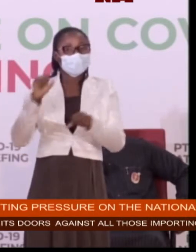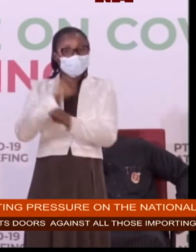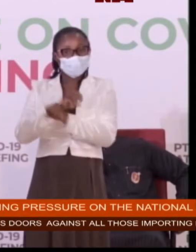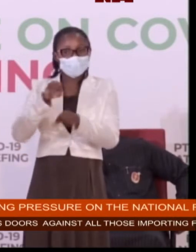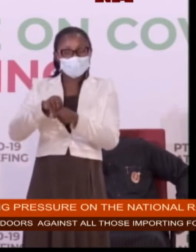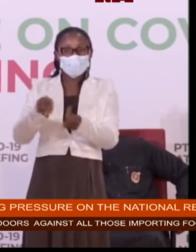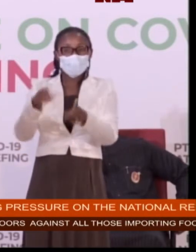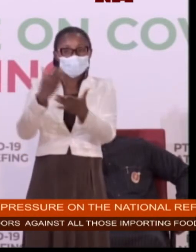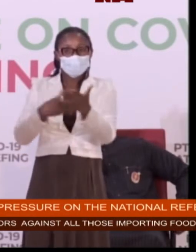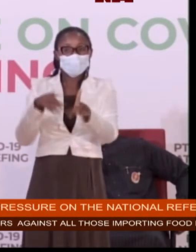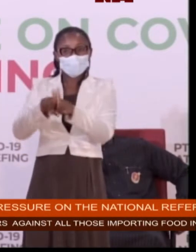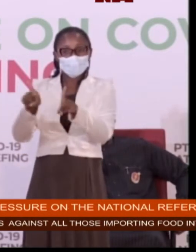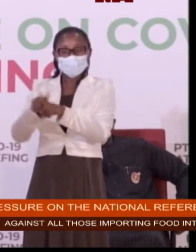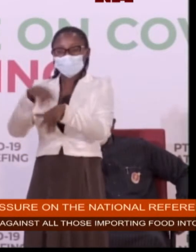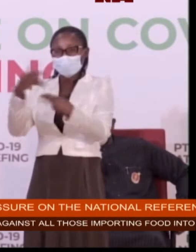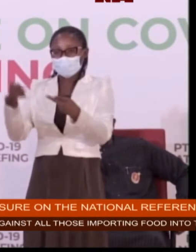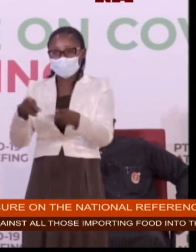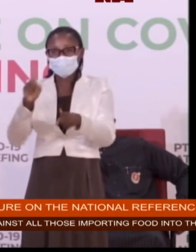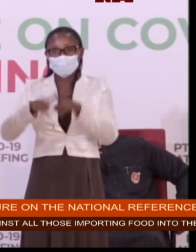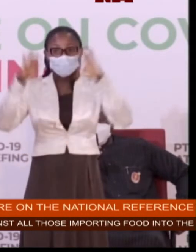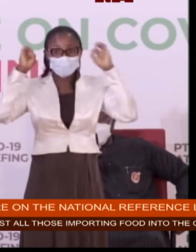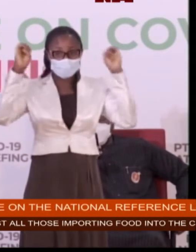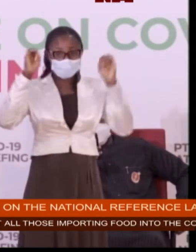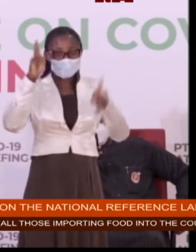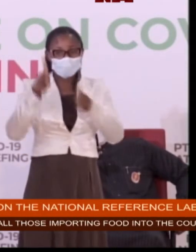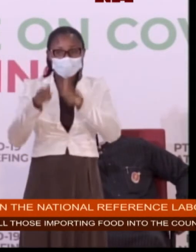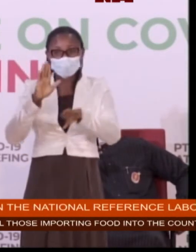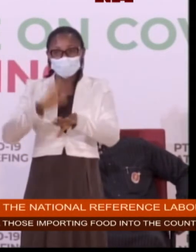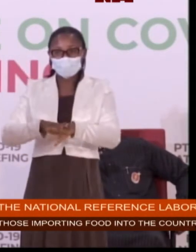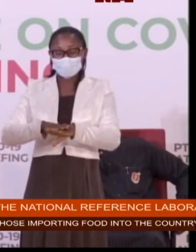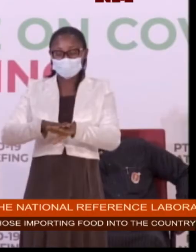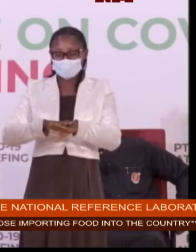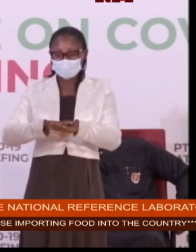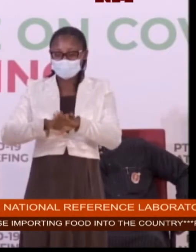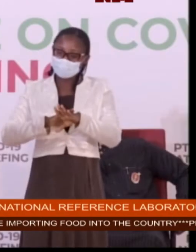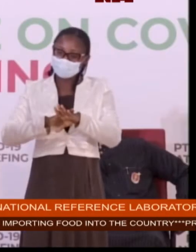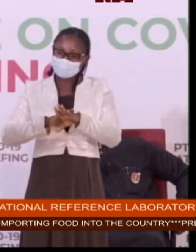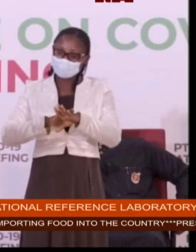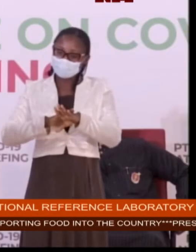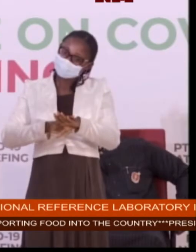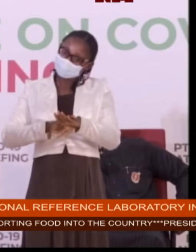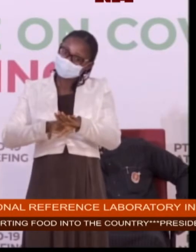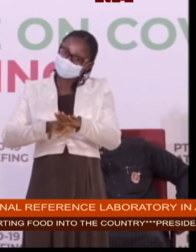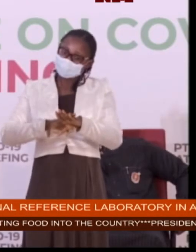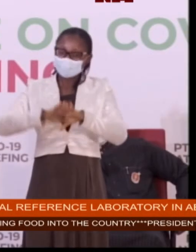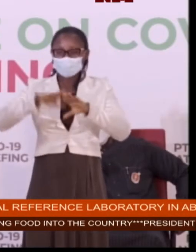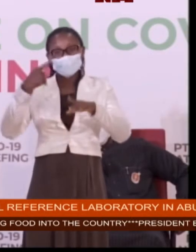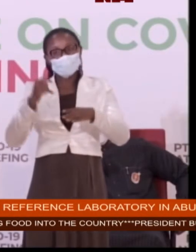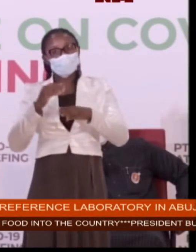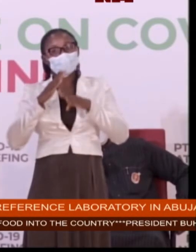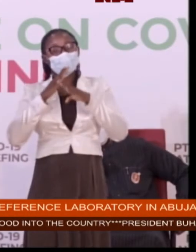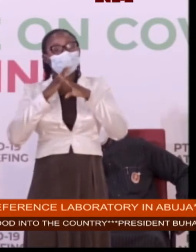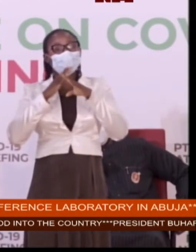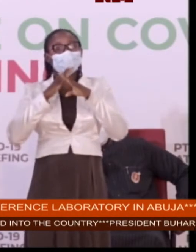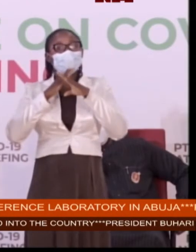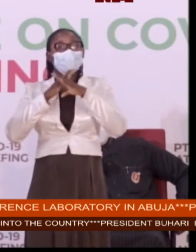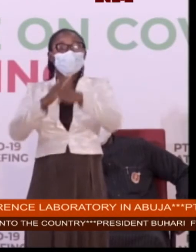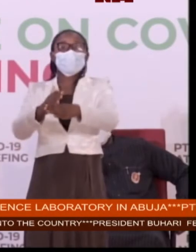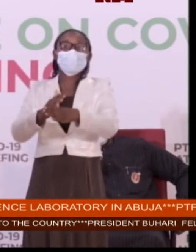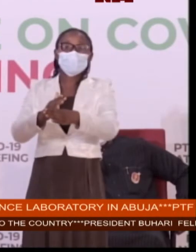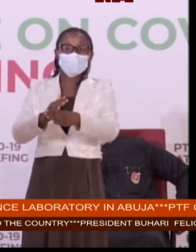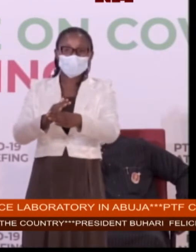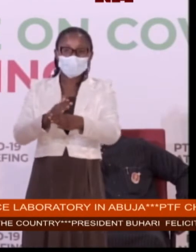need to actually educate people on adherence to the protocols and